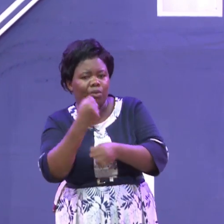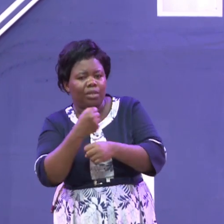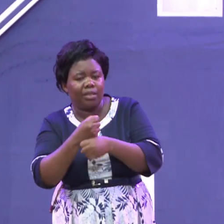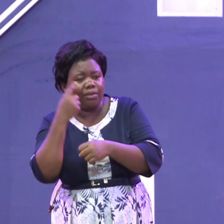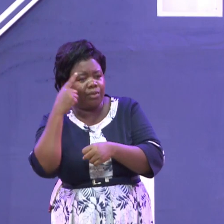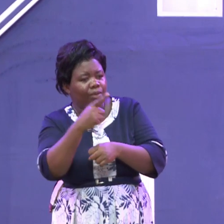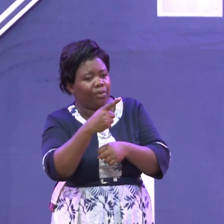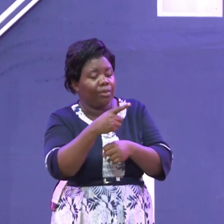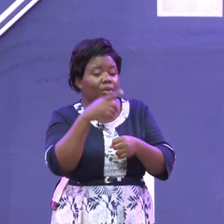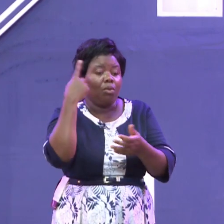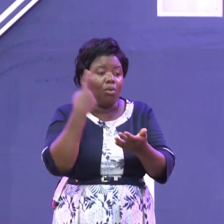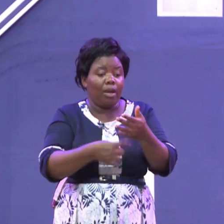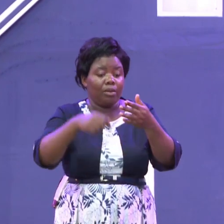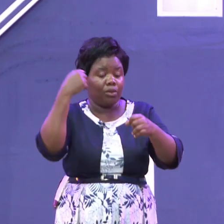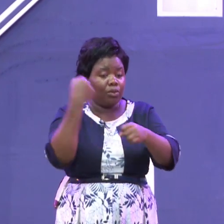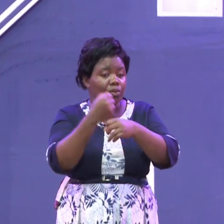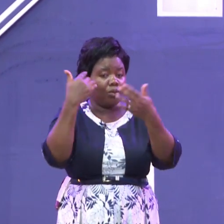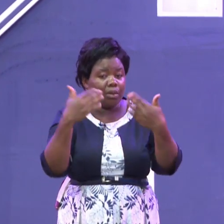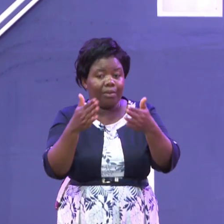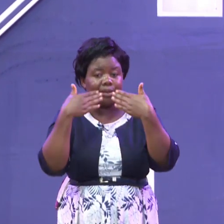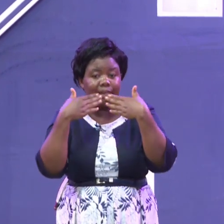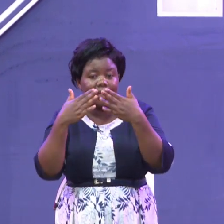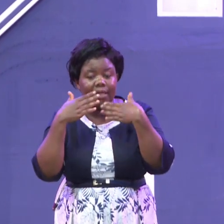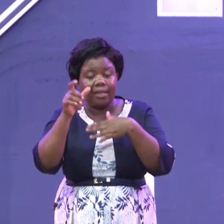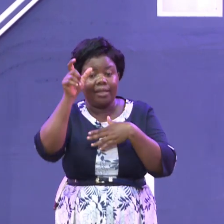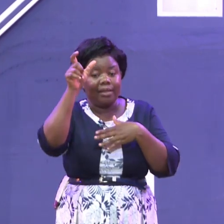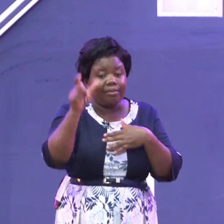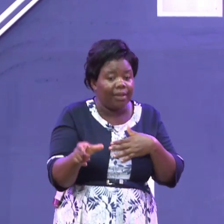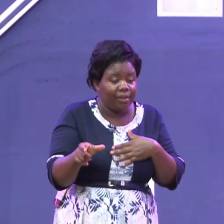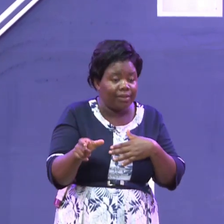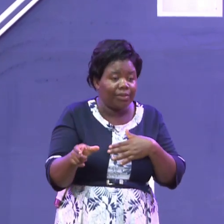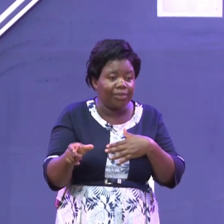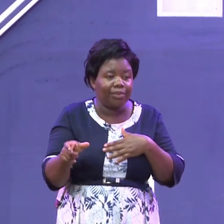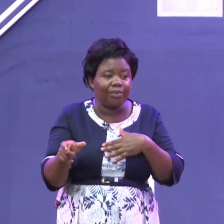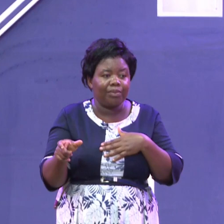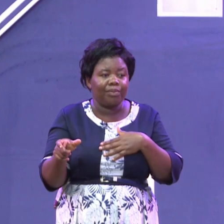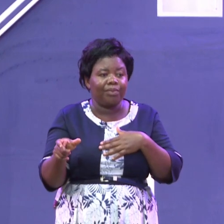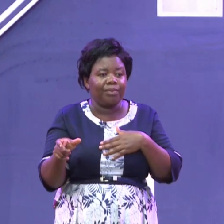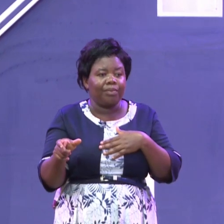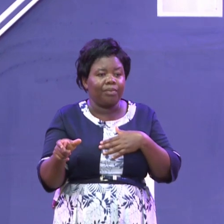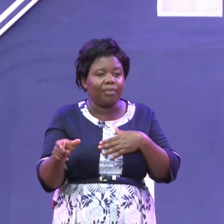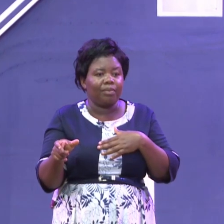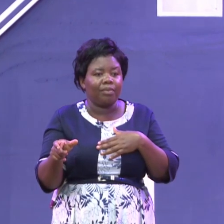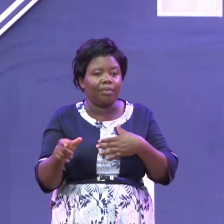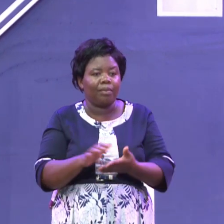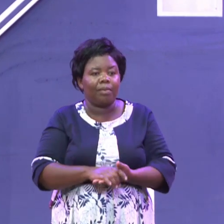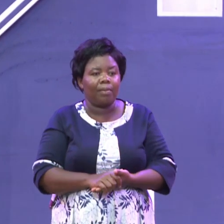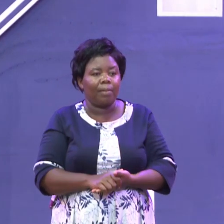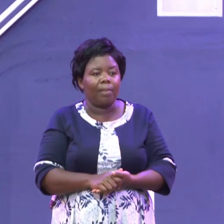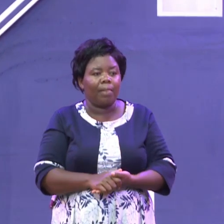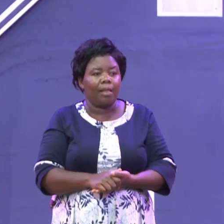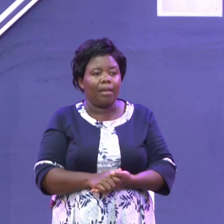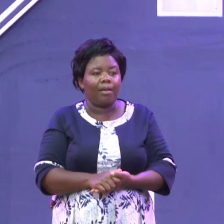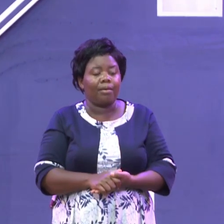Ekikolwa gwe ky'okola okusiima omuntu oli si kumukolera kye wamukola kye